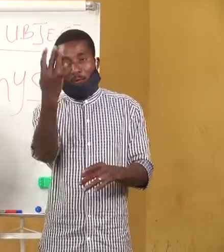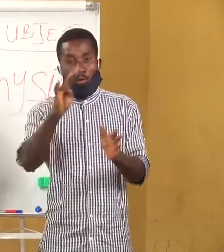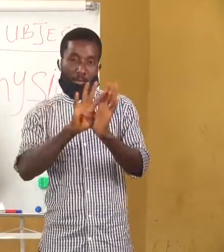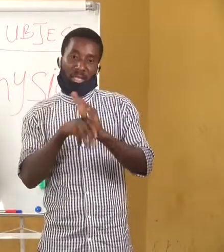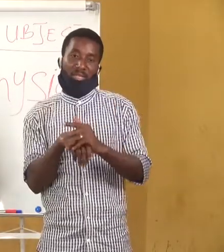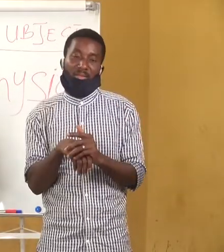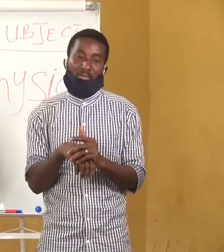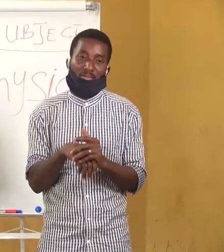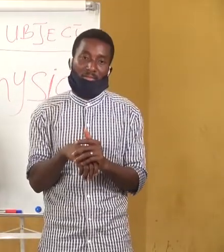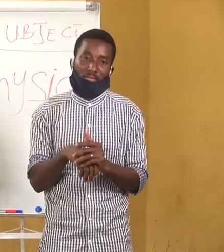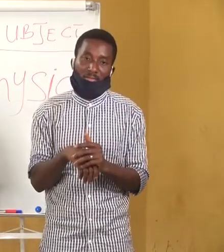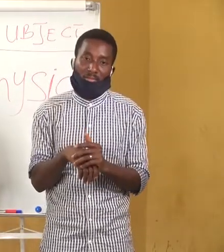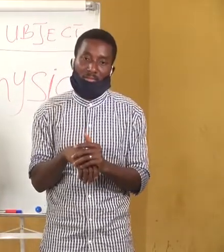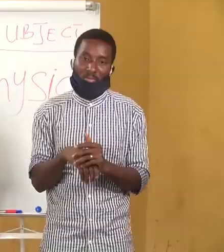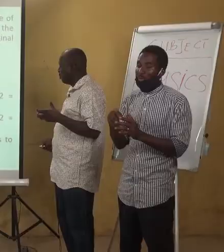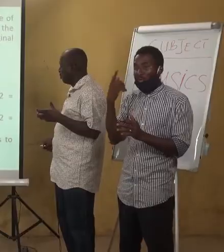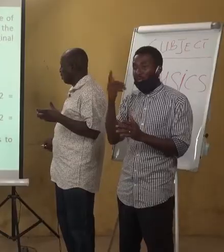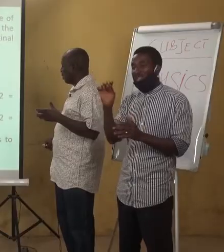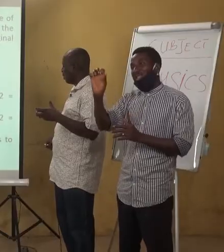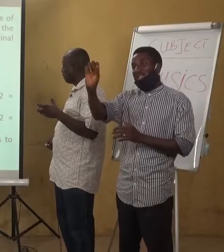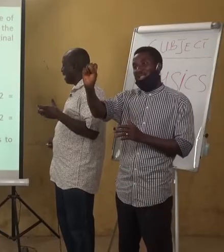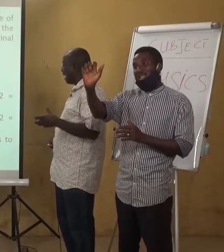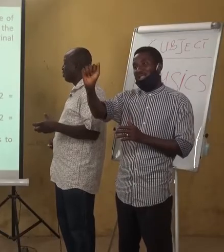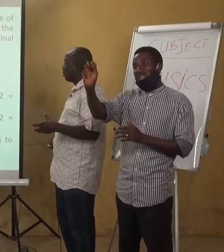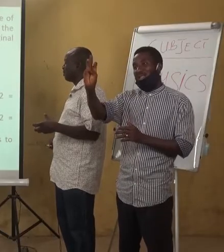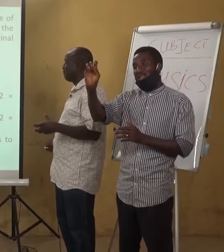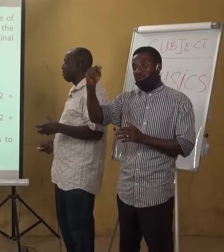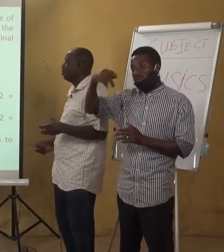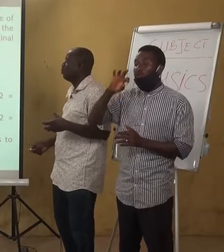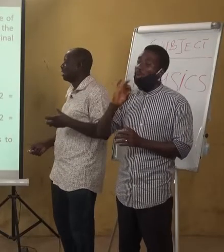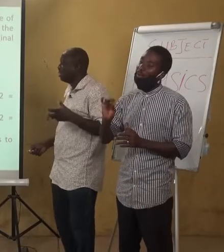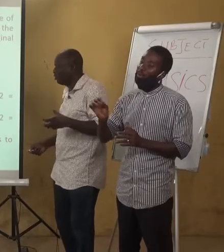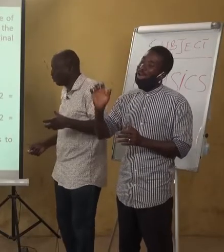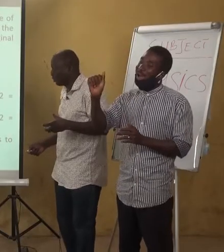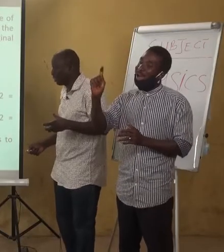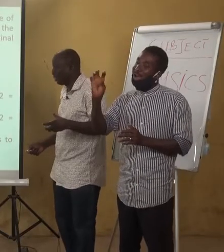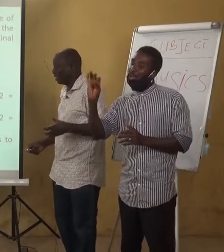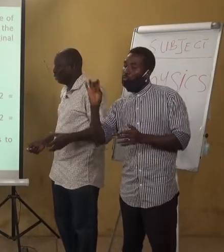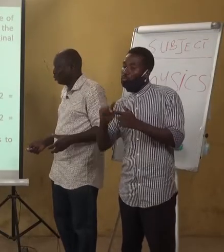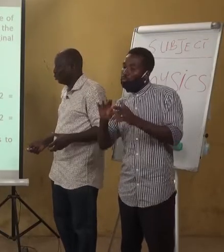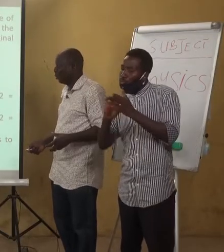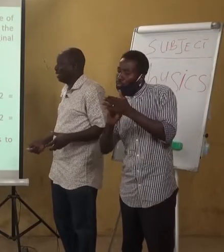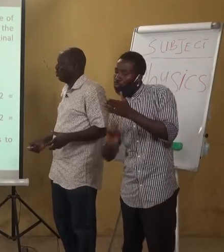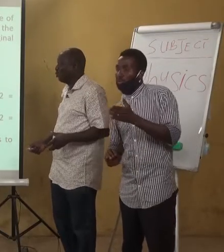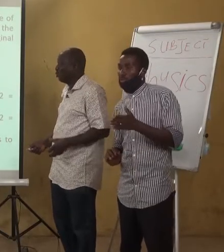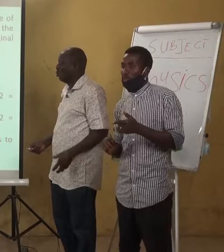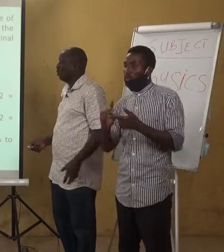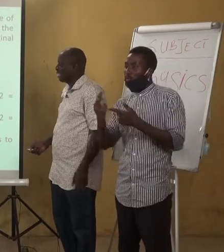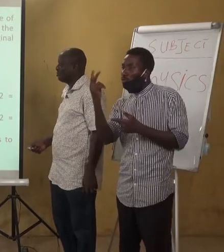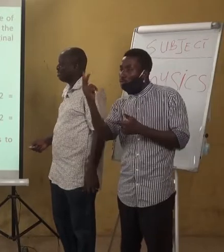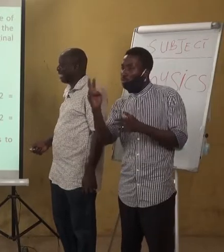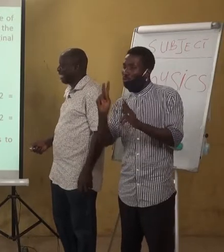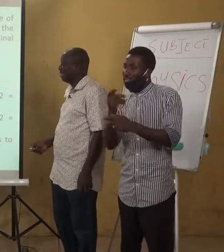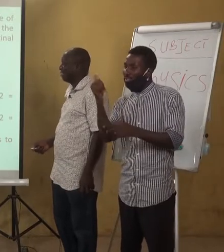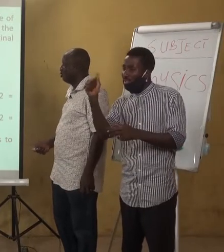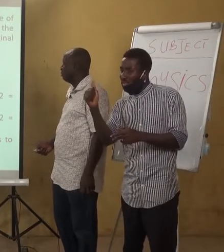minutes for the sample of the atoms to reduce to 2